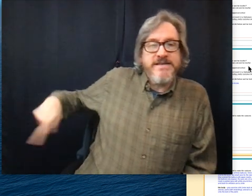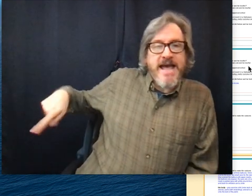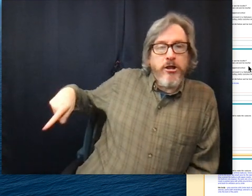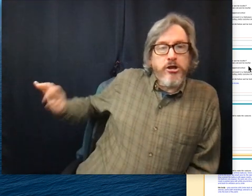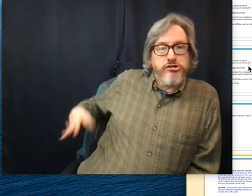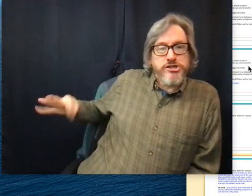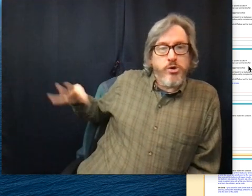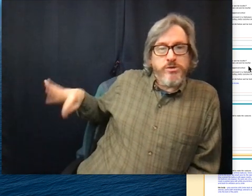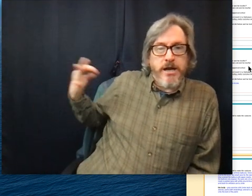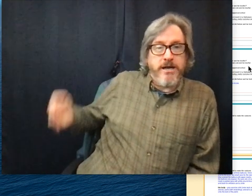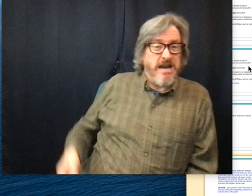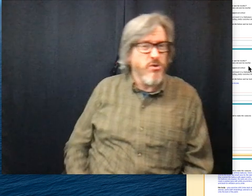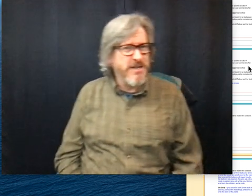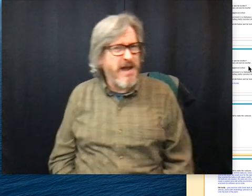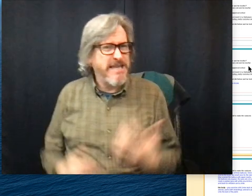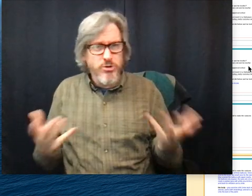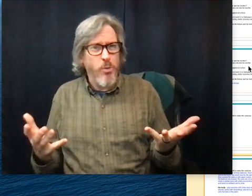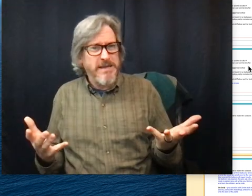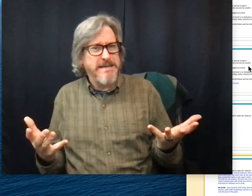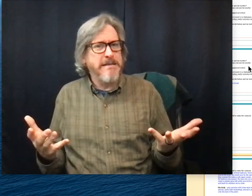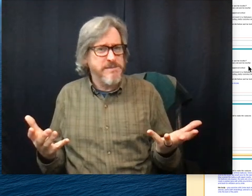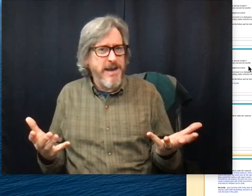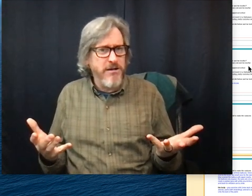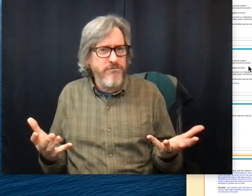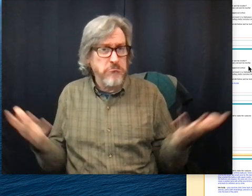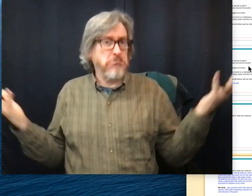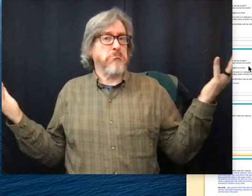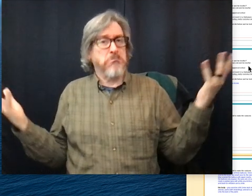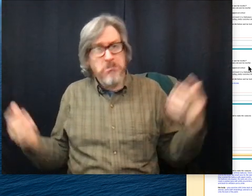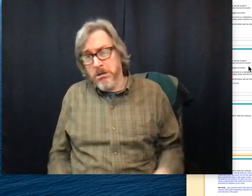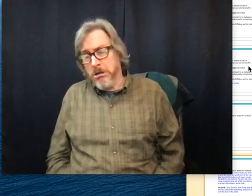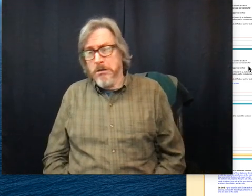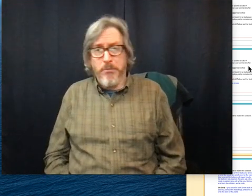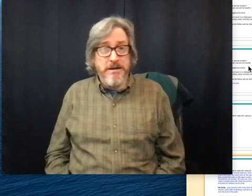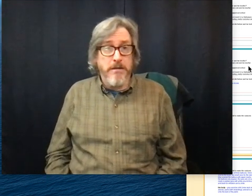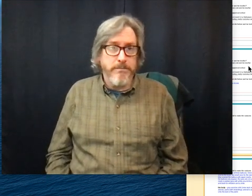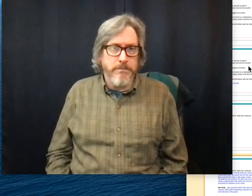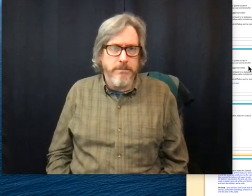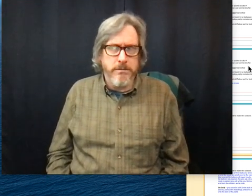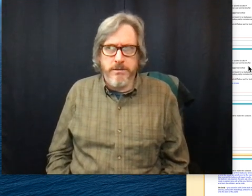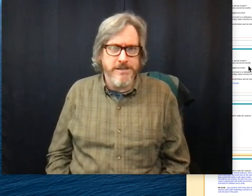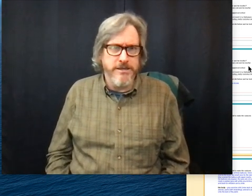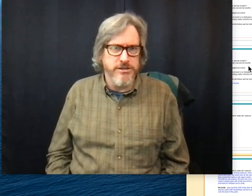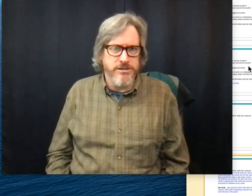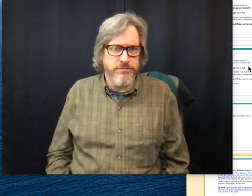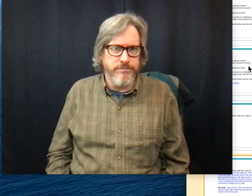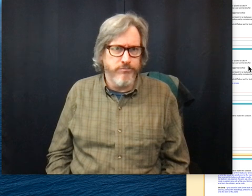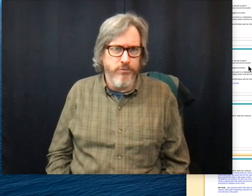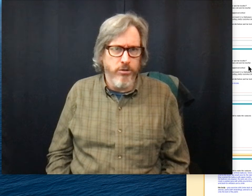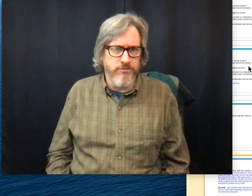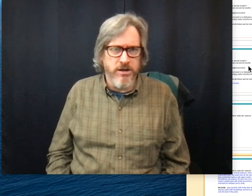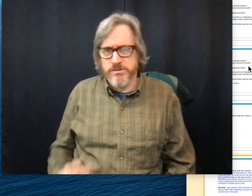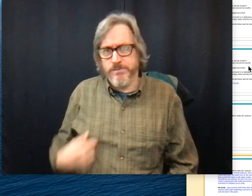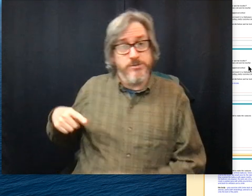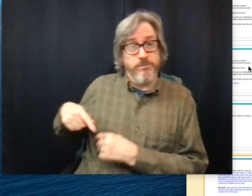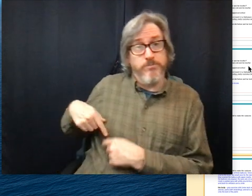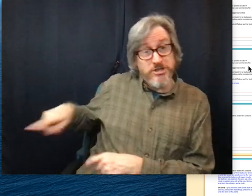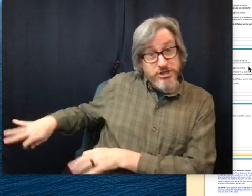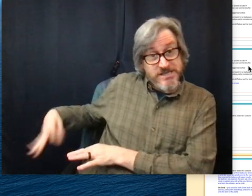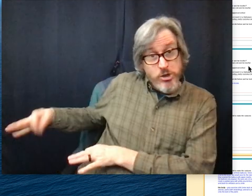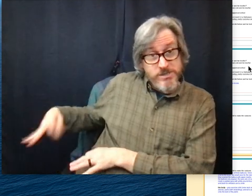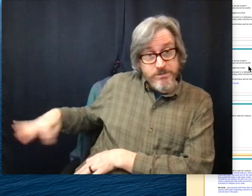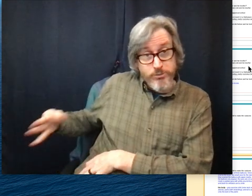And then the tail sews on it. I don't know what the tail is made of, but I'm guessing it's just a roll of cloth or something.